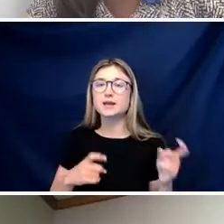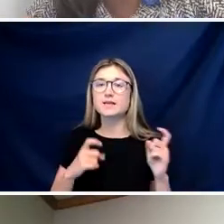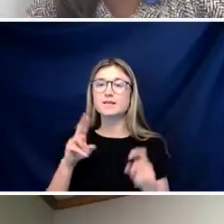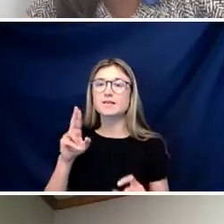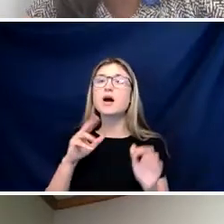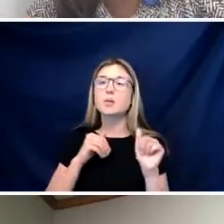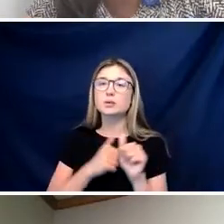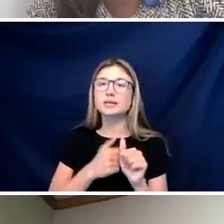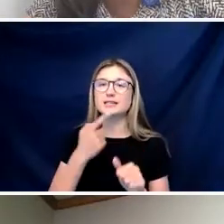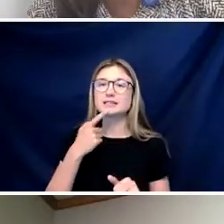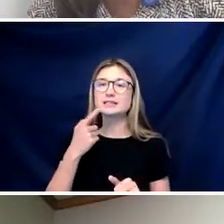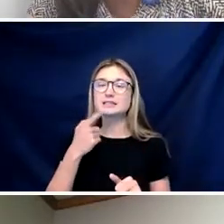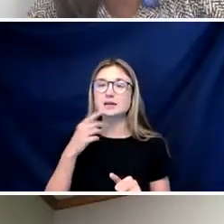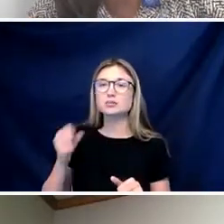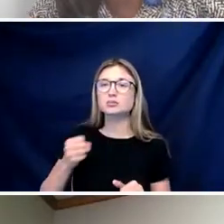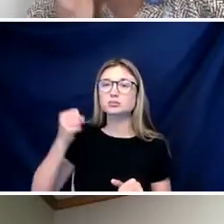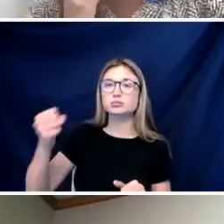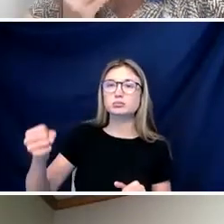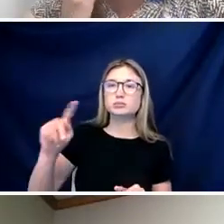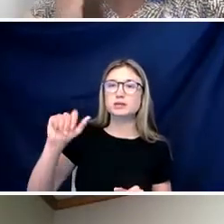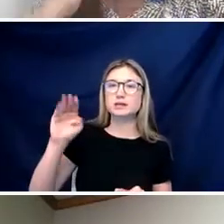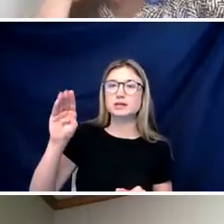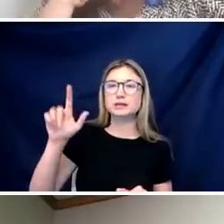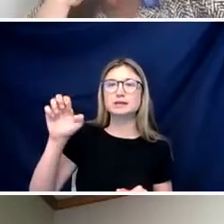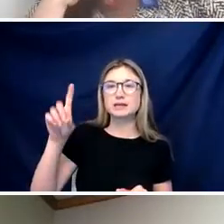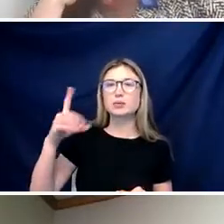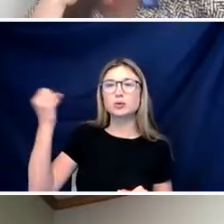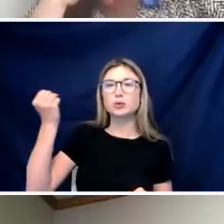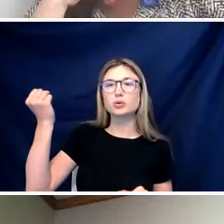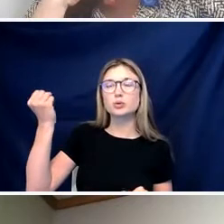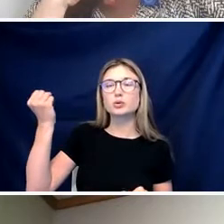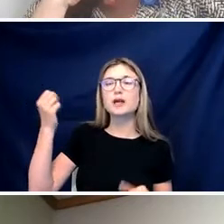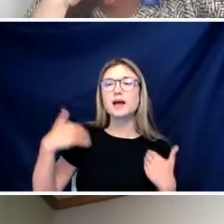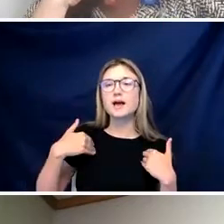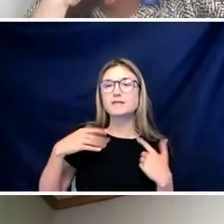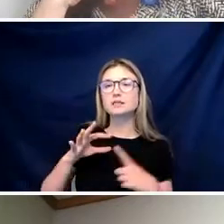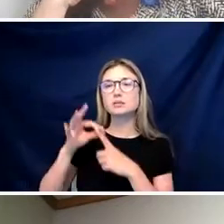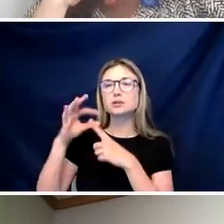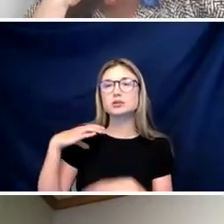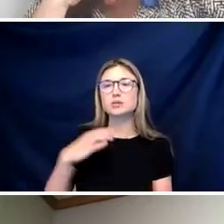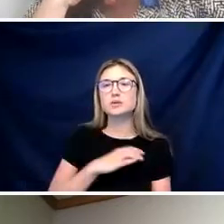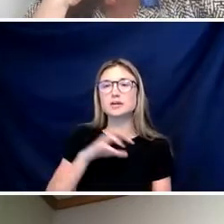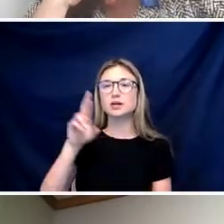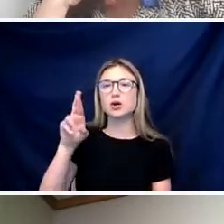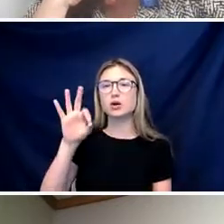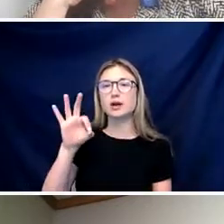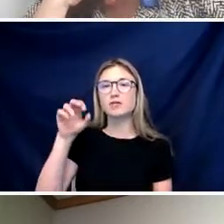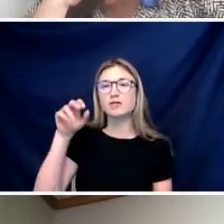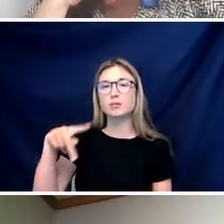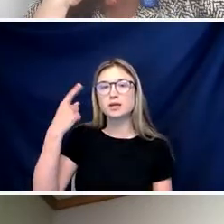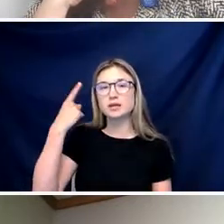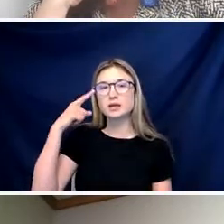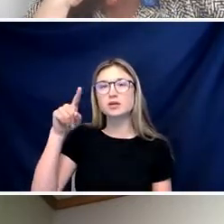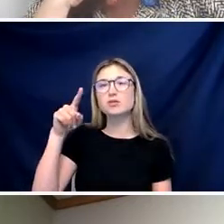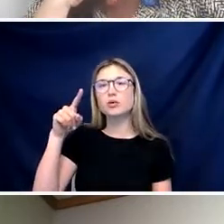tabled. There's a special committee that has been put together, a RFP for the business,